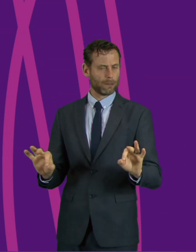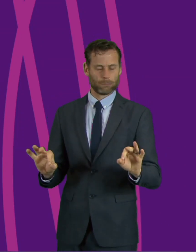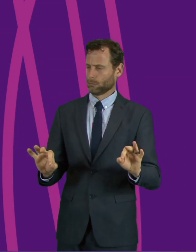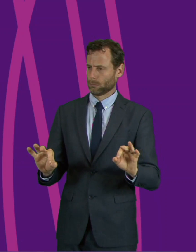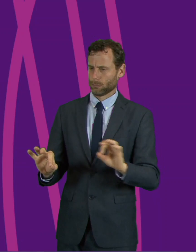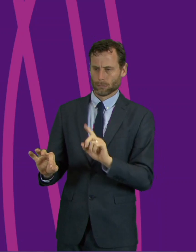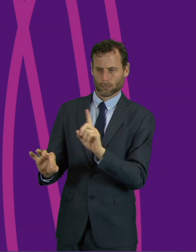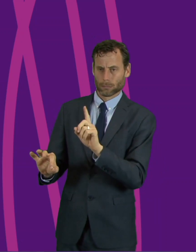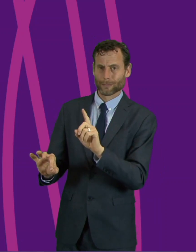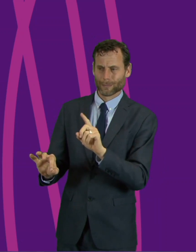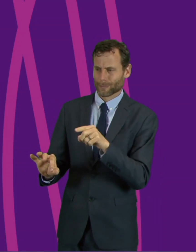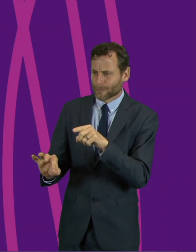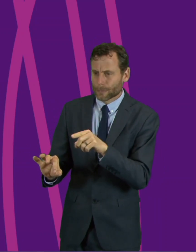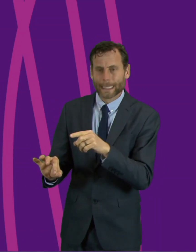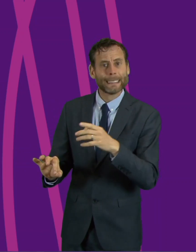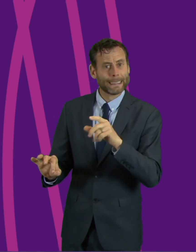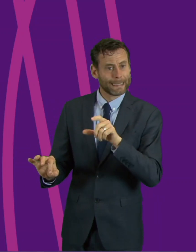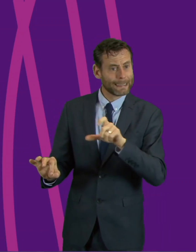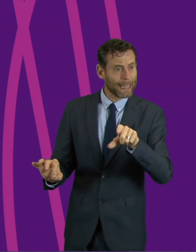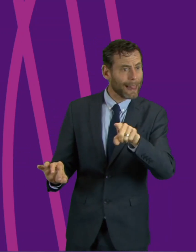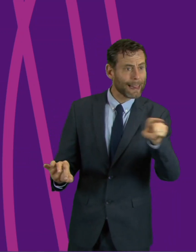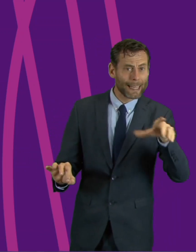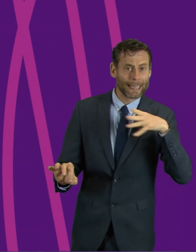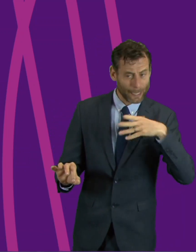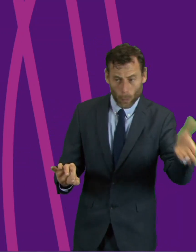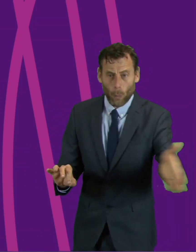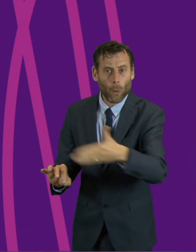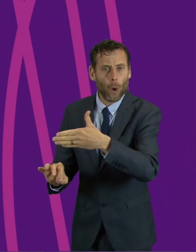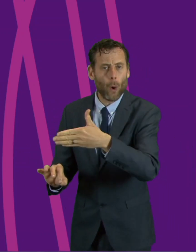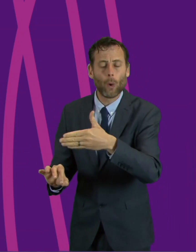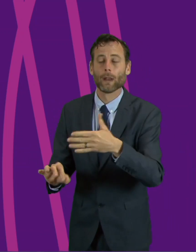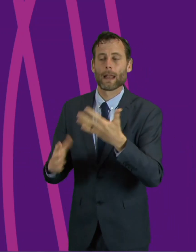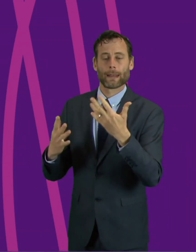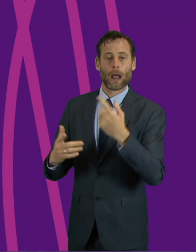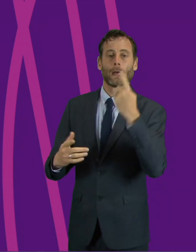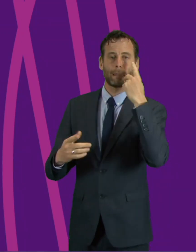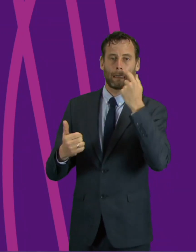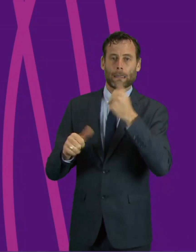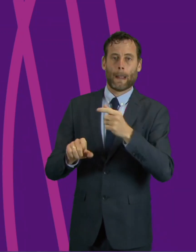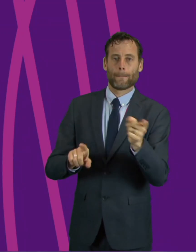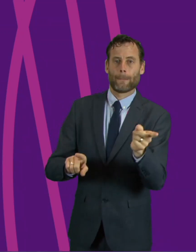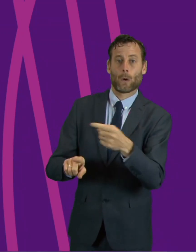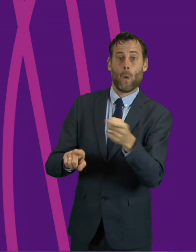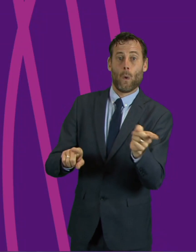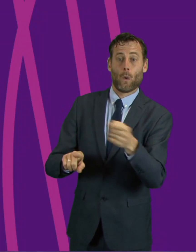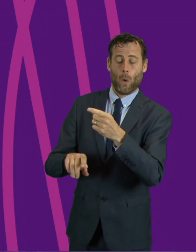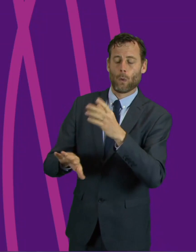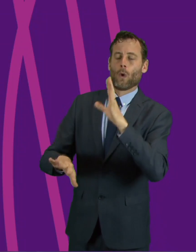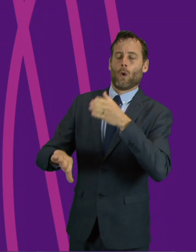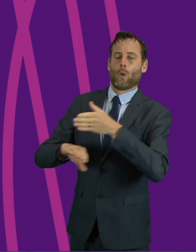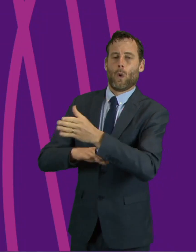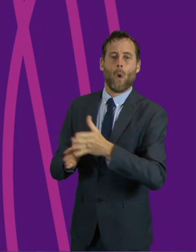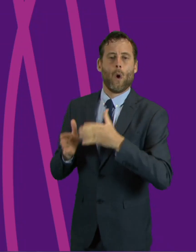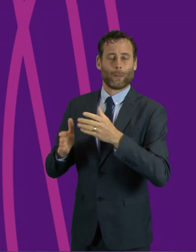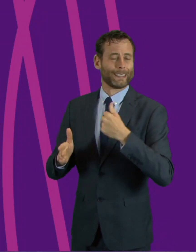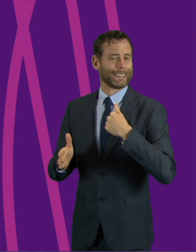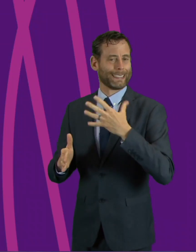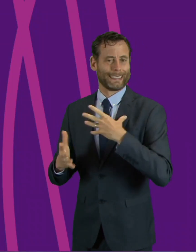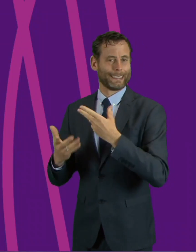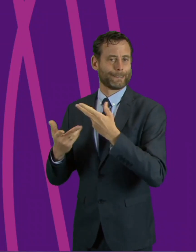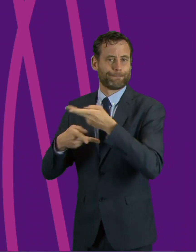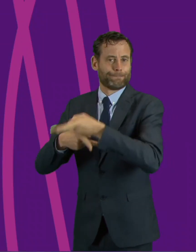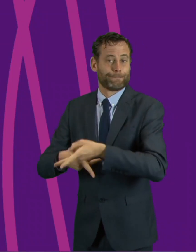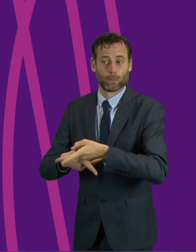positive, but we need to continue to make sure that message is conveyed to people. More generally, you